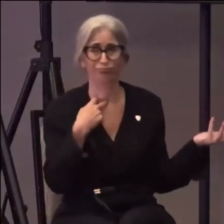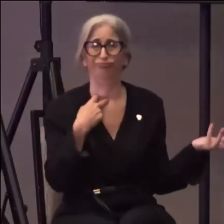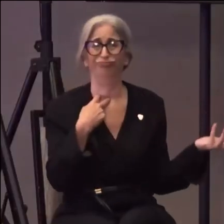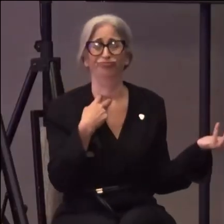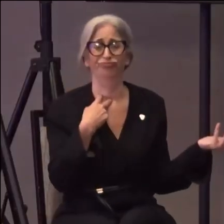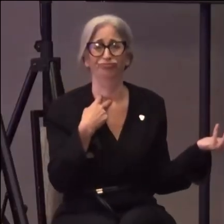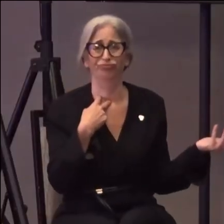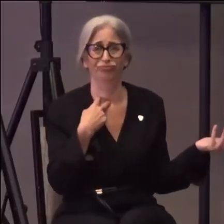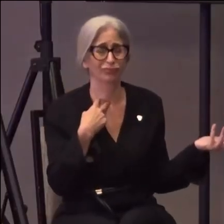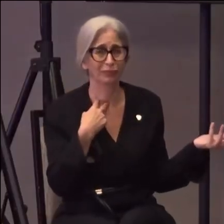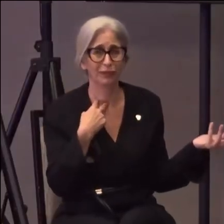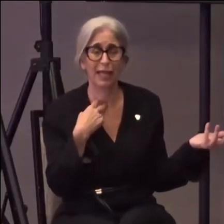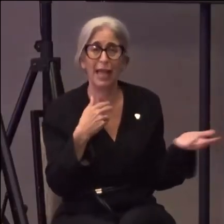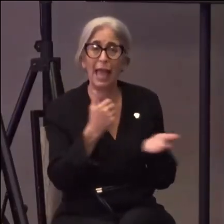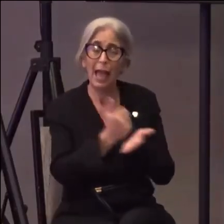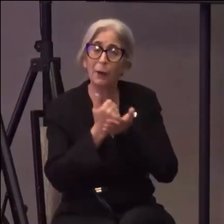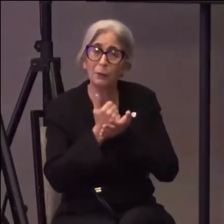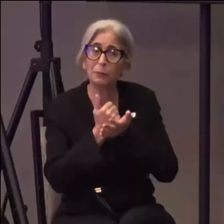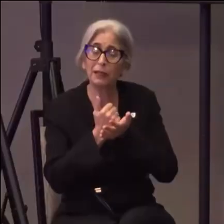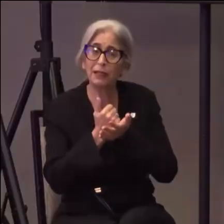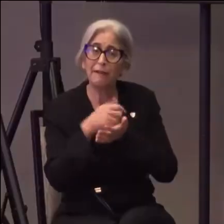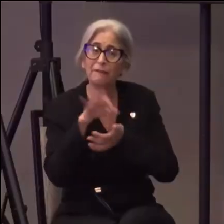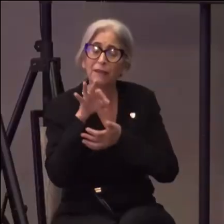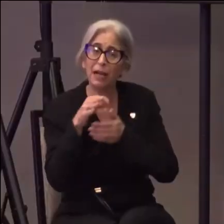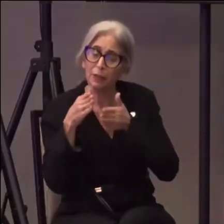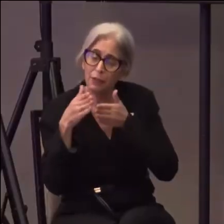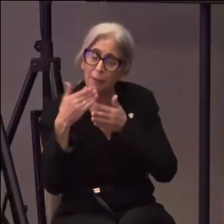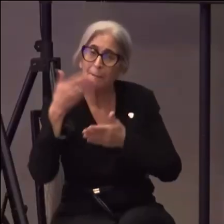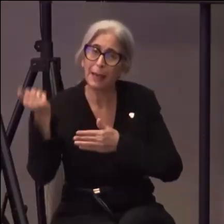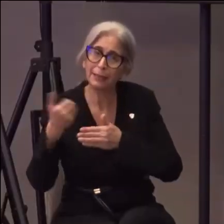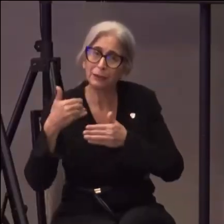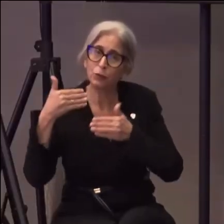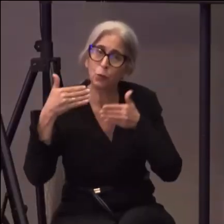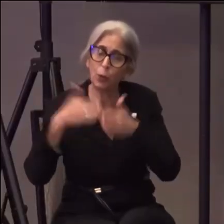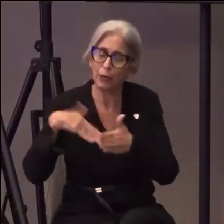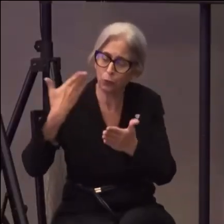navigate. Helps me find the best way to my destination.